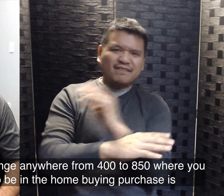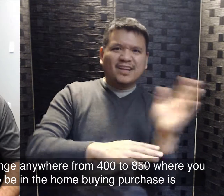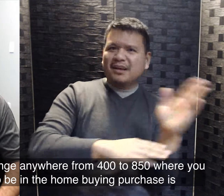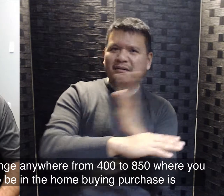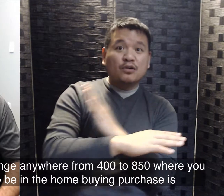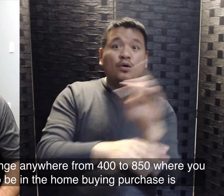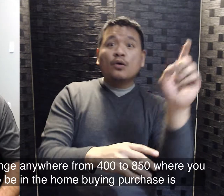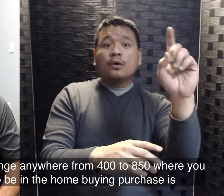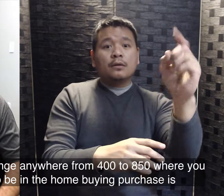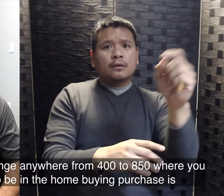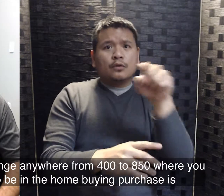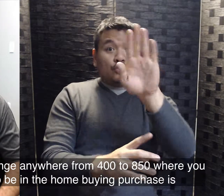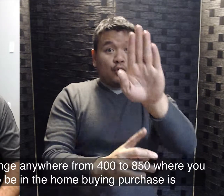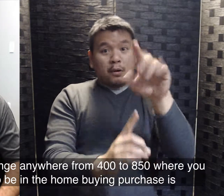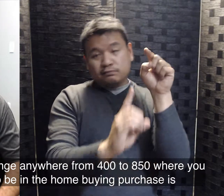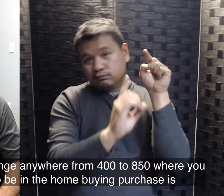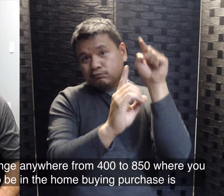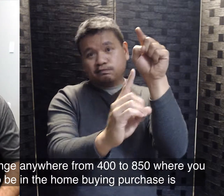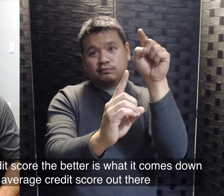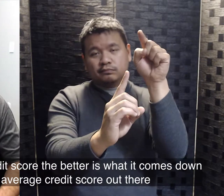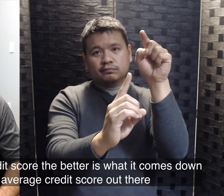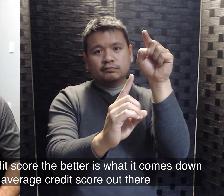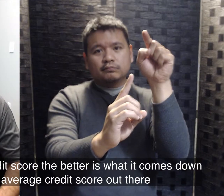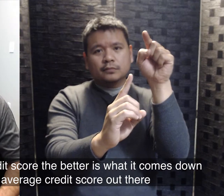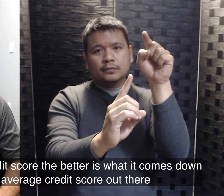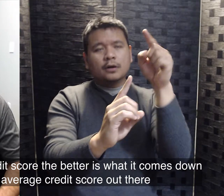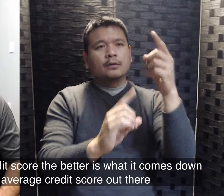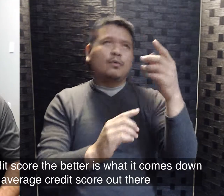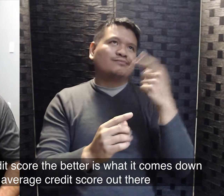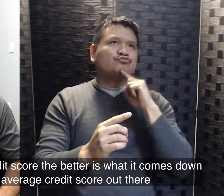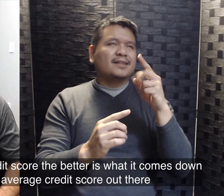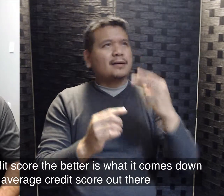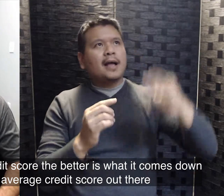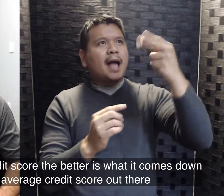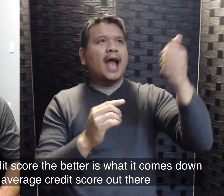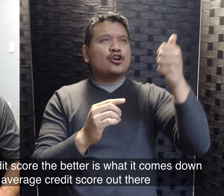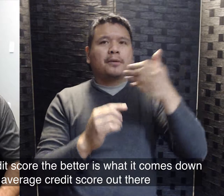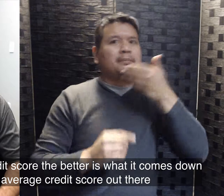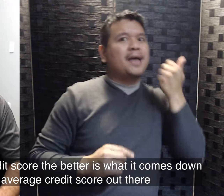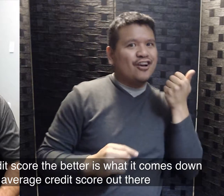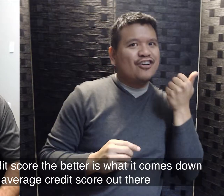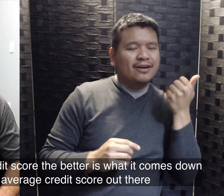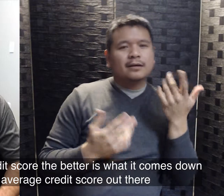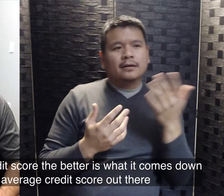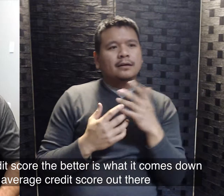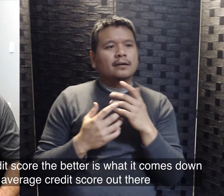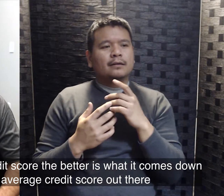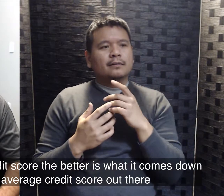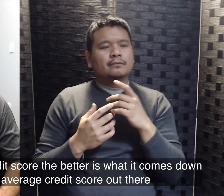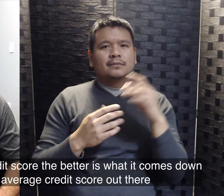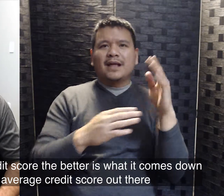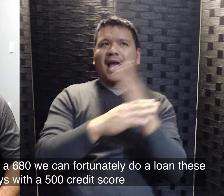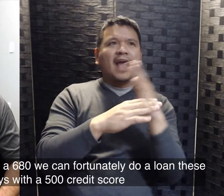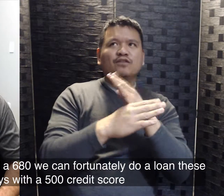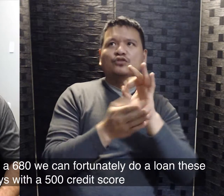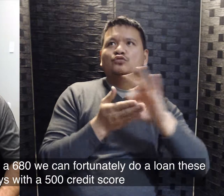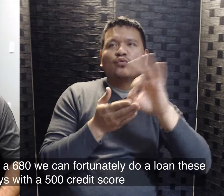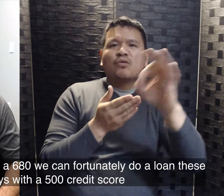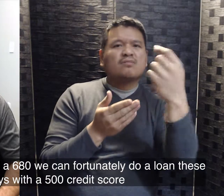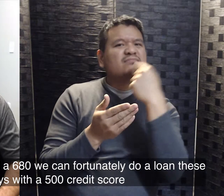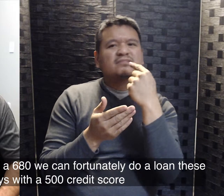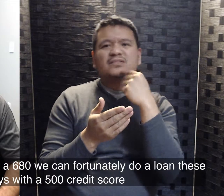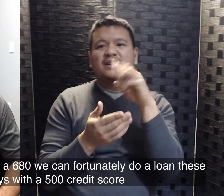want to be in the home buying purchase is the higher the better score, the better is what it comes down to. The average credit score out there, they say, is